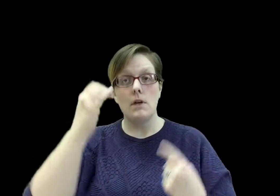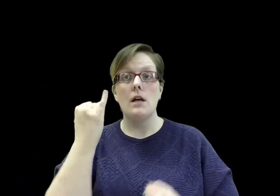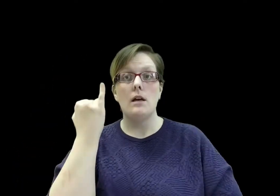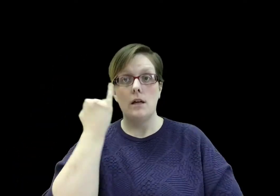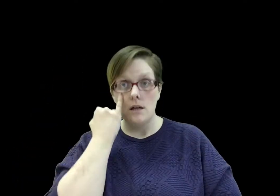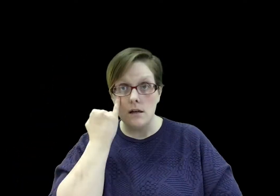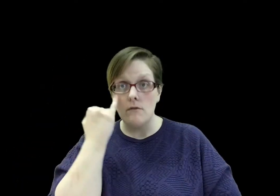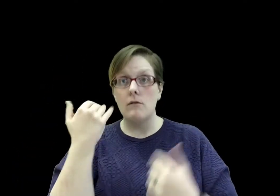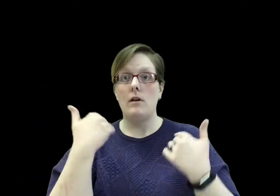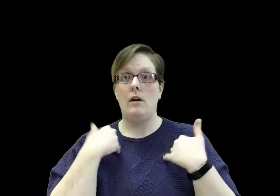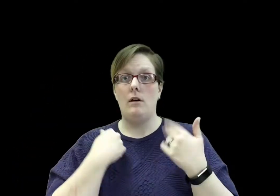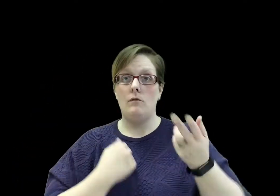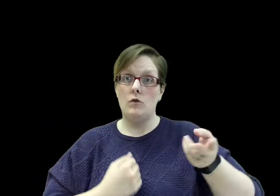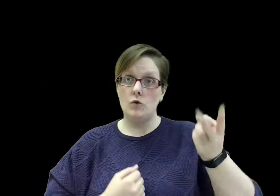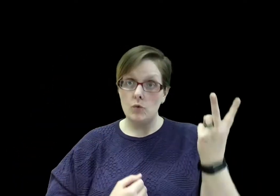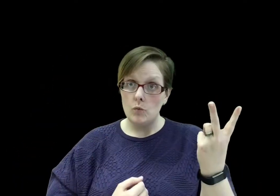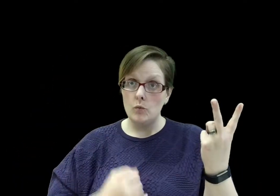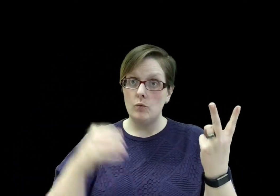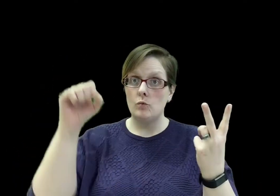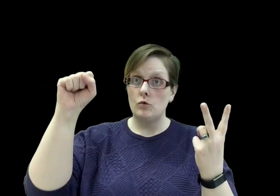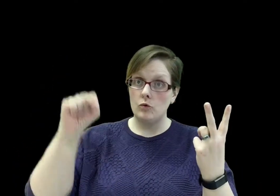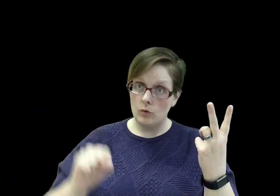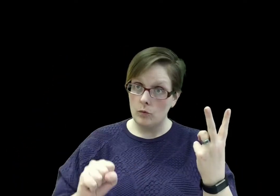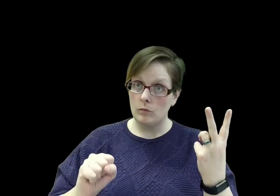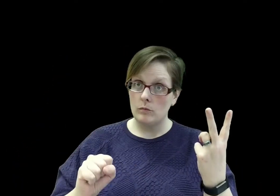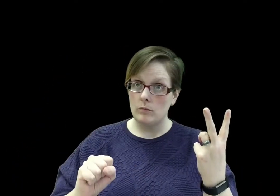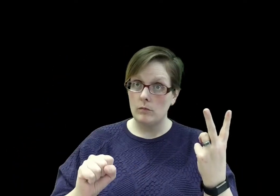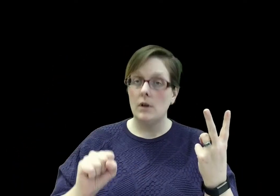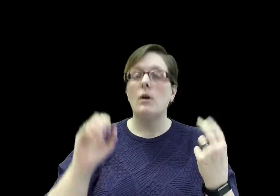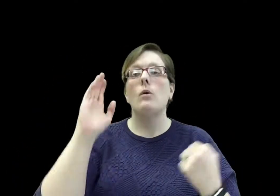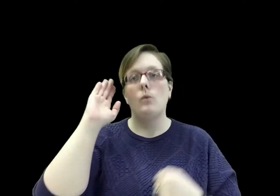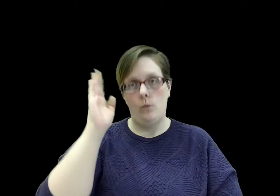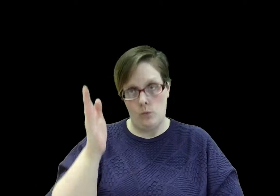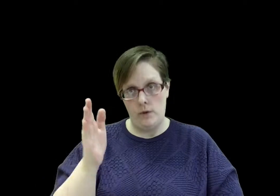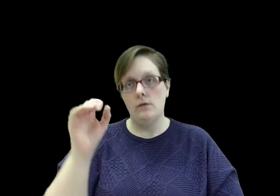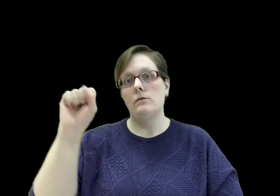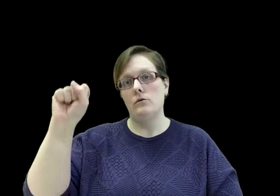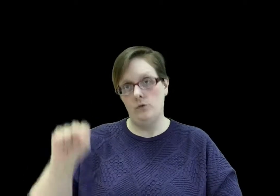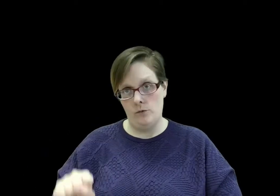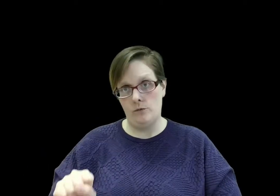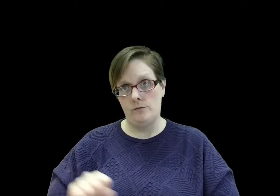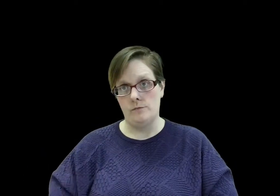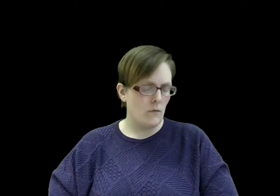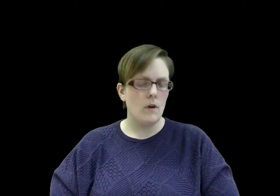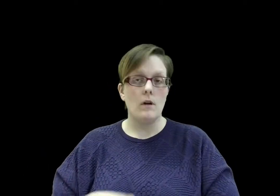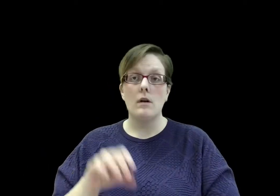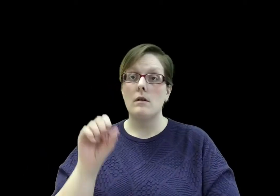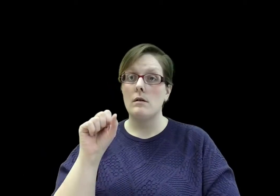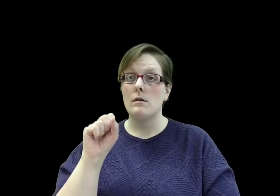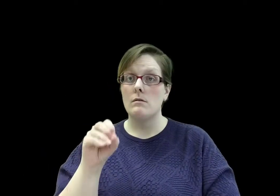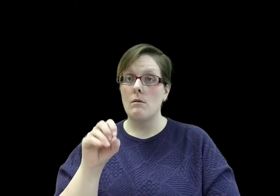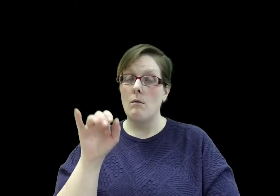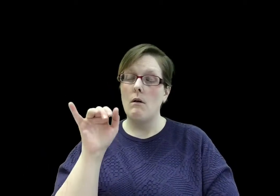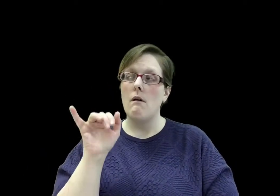tall plant. But if it has 2 short genes, that's when you get a short plant.